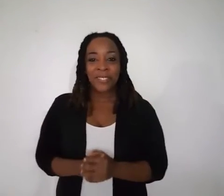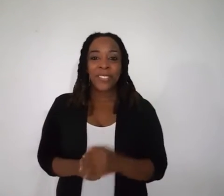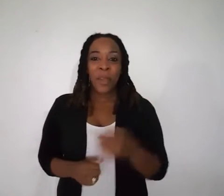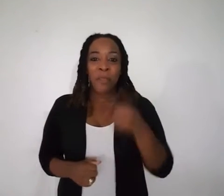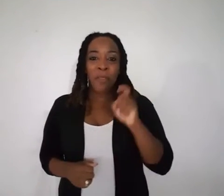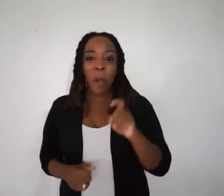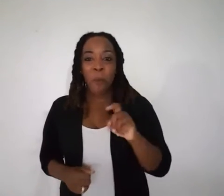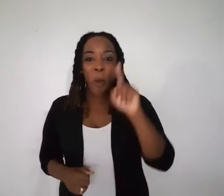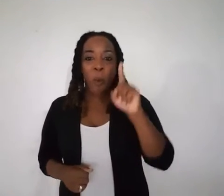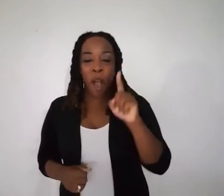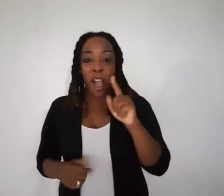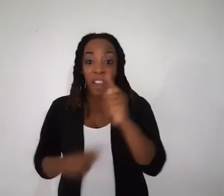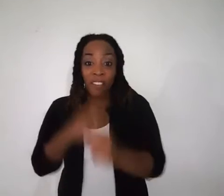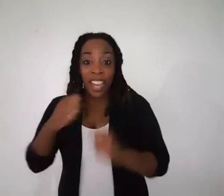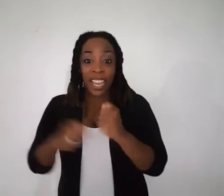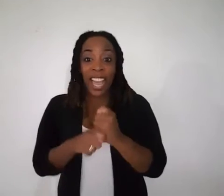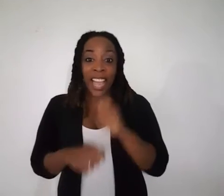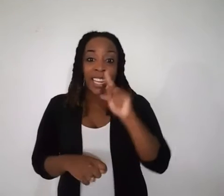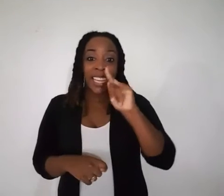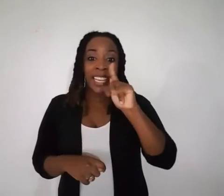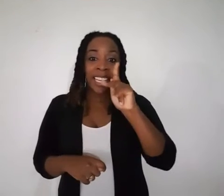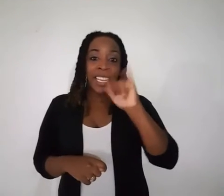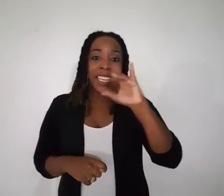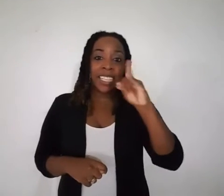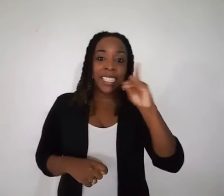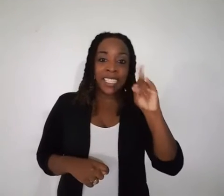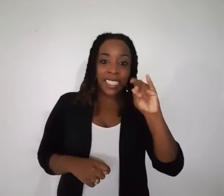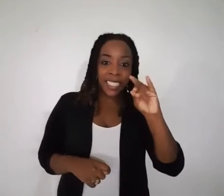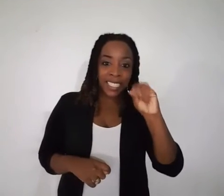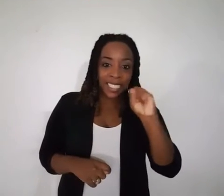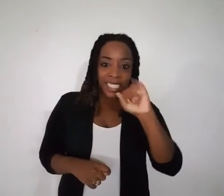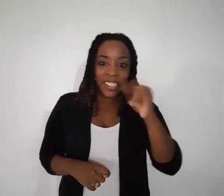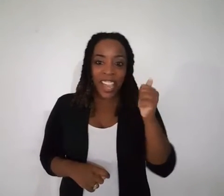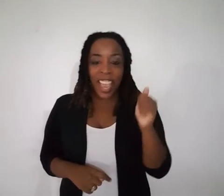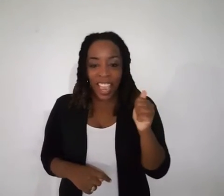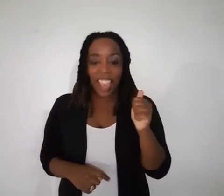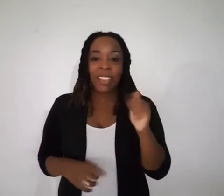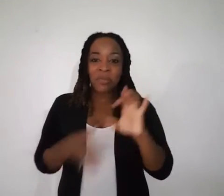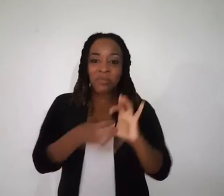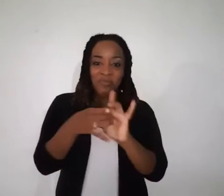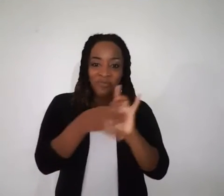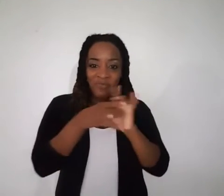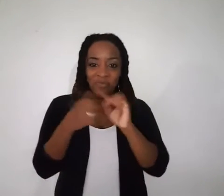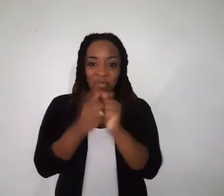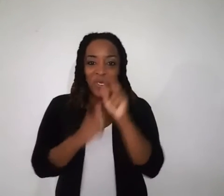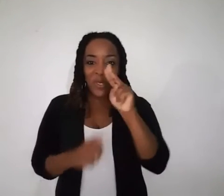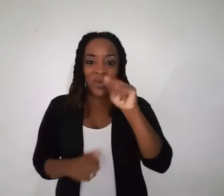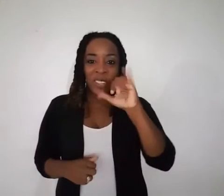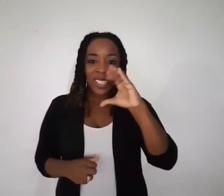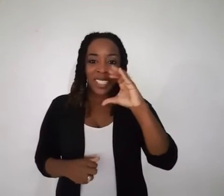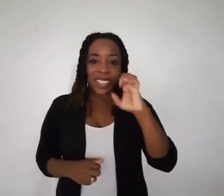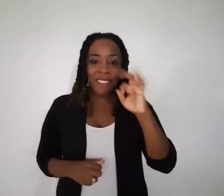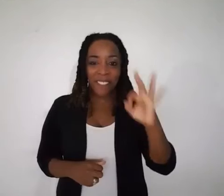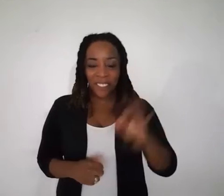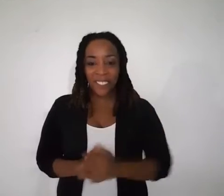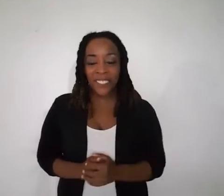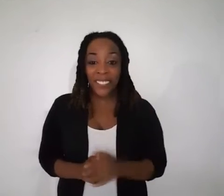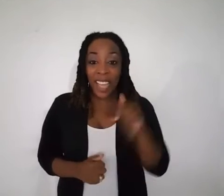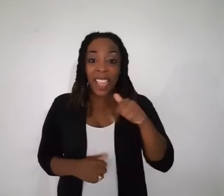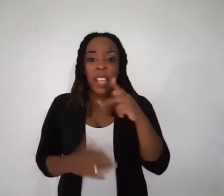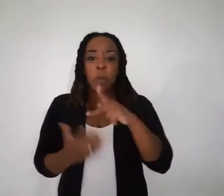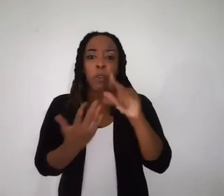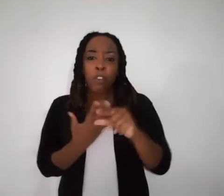in association with UNICEF. This program is designed to help you with your child with